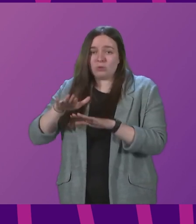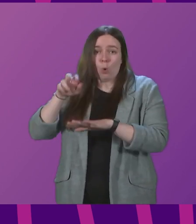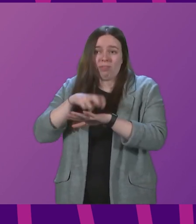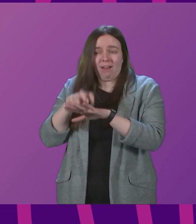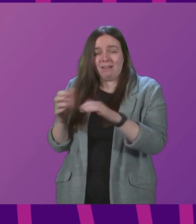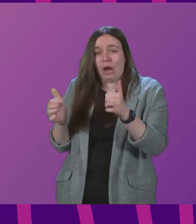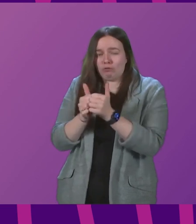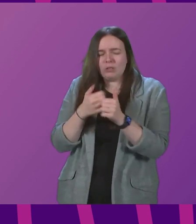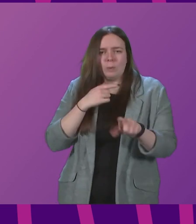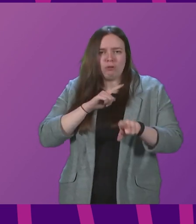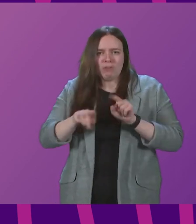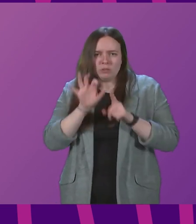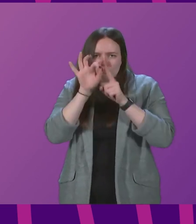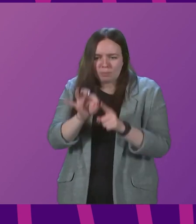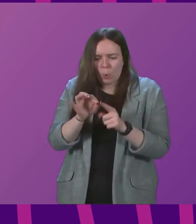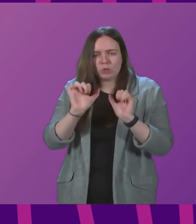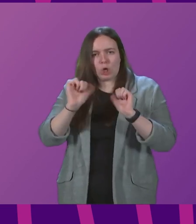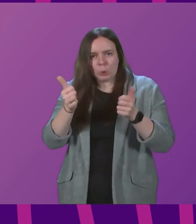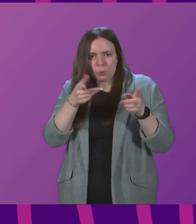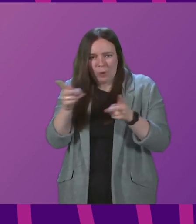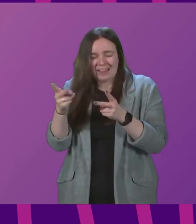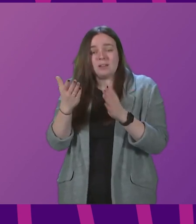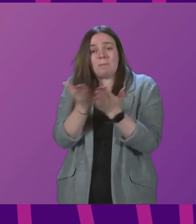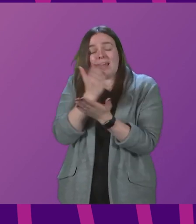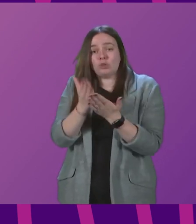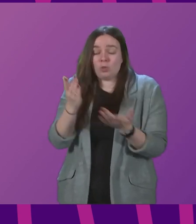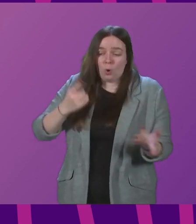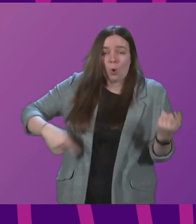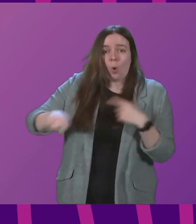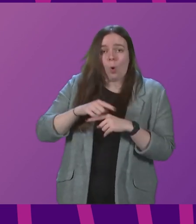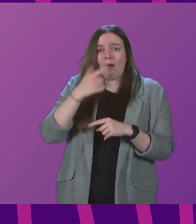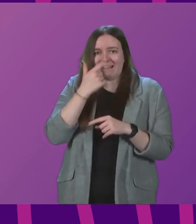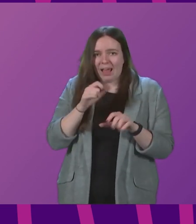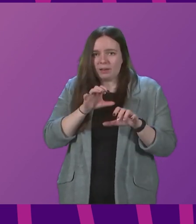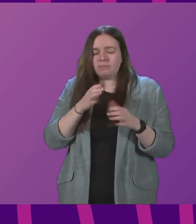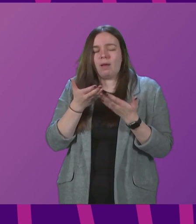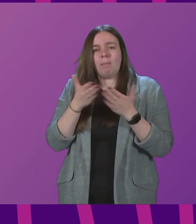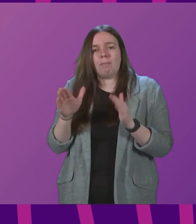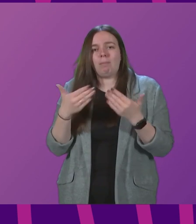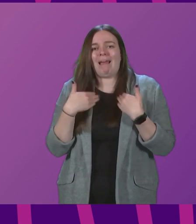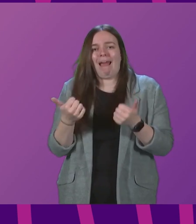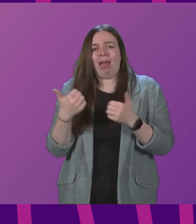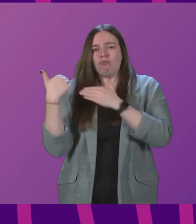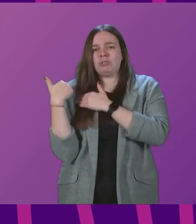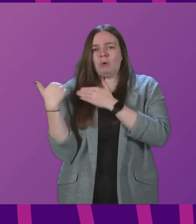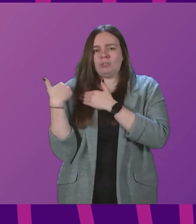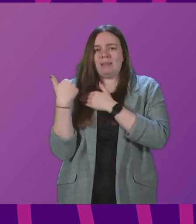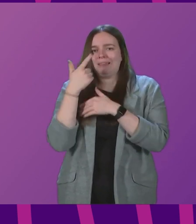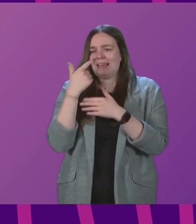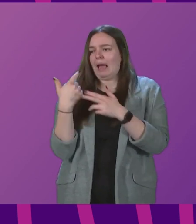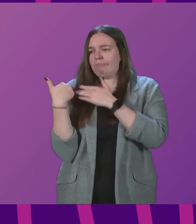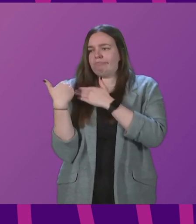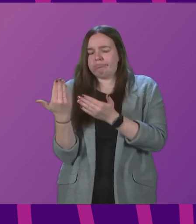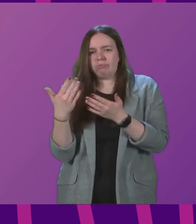to propose constructive ways of making sure that all of us are able to discharge our public health responsibilities fairly and